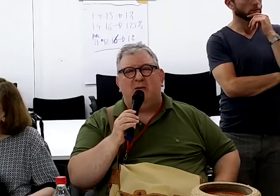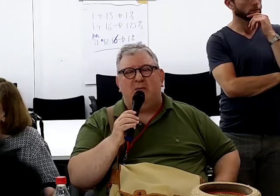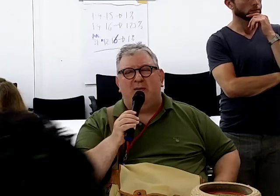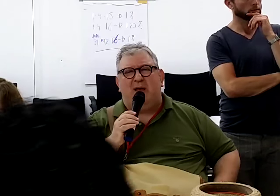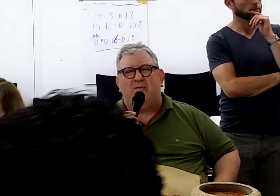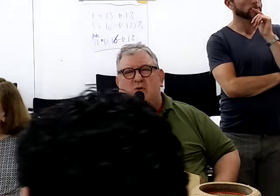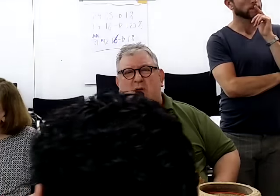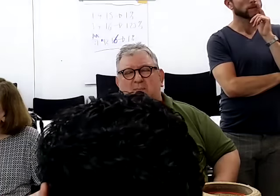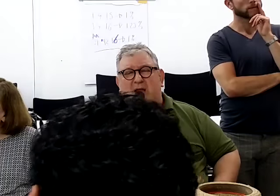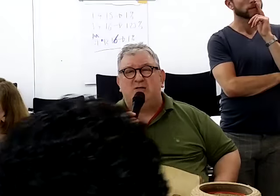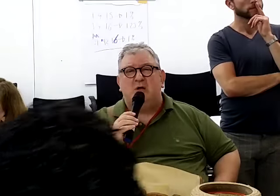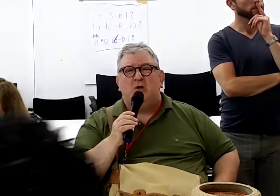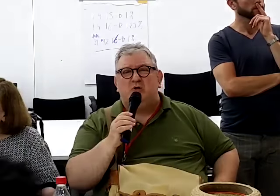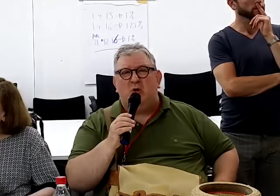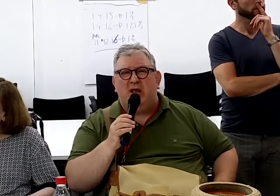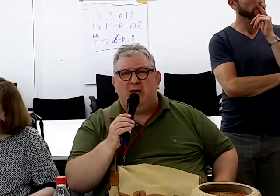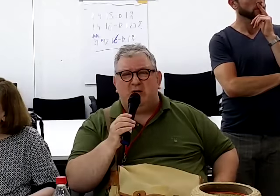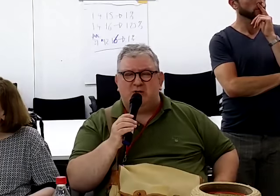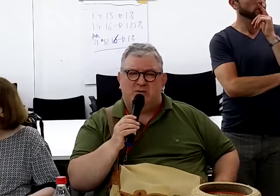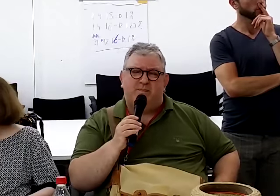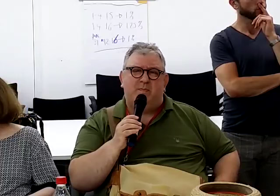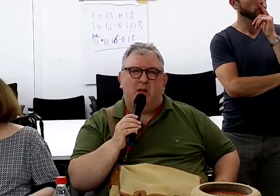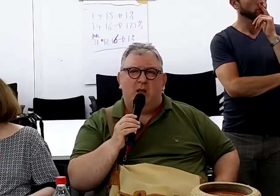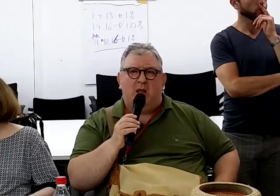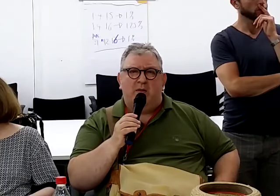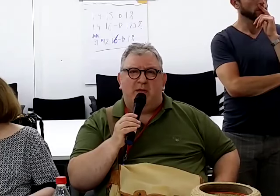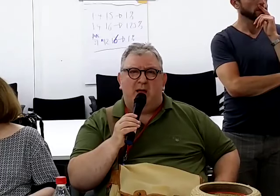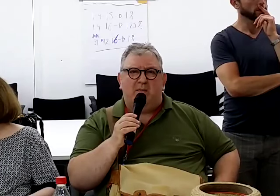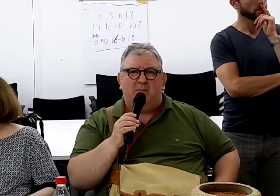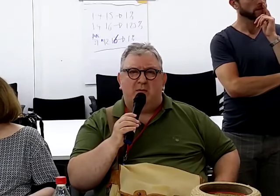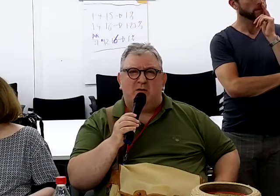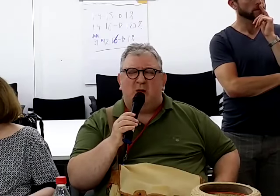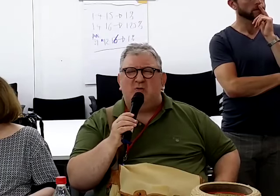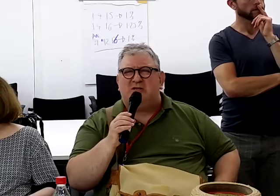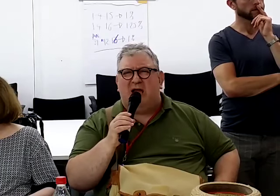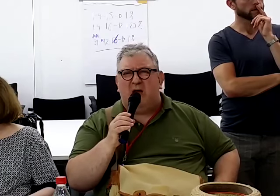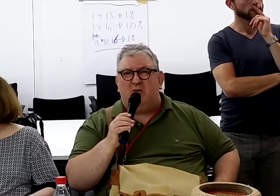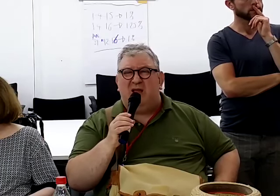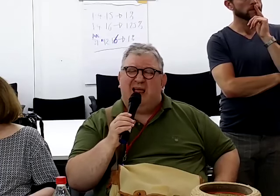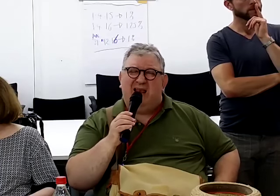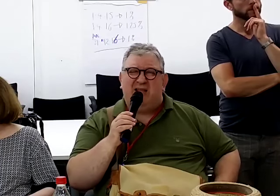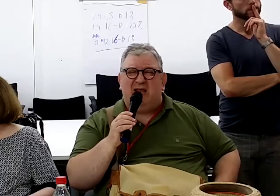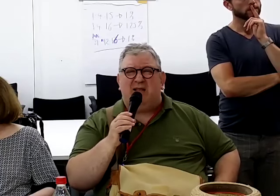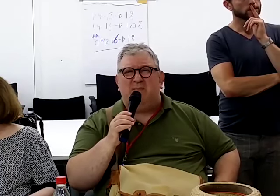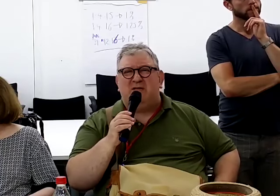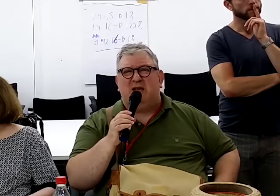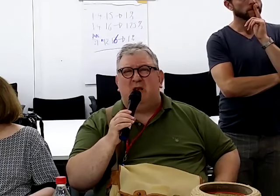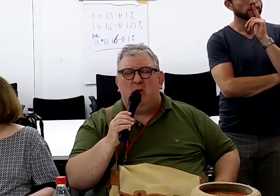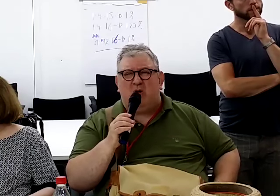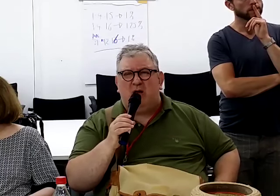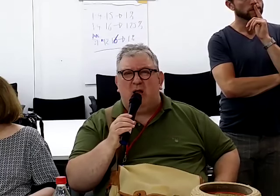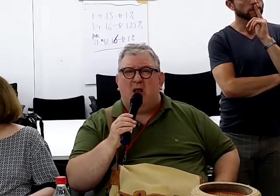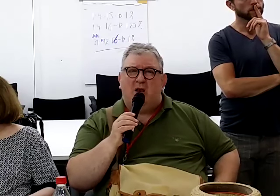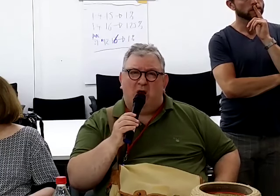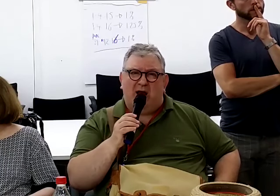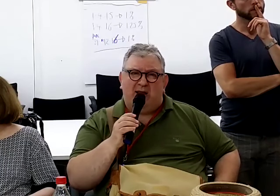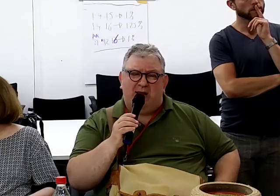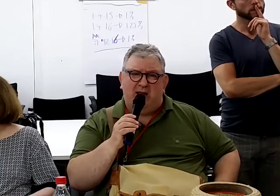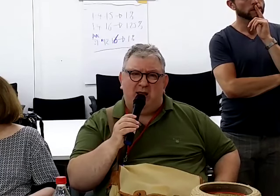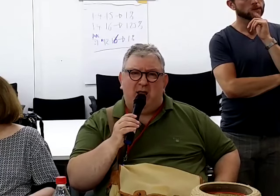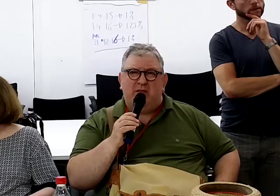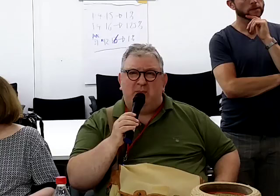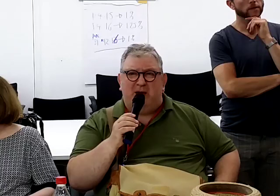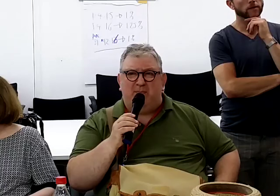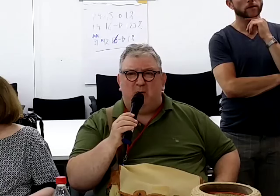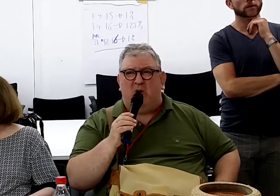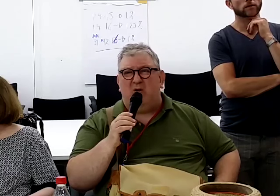And we now have two MPs, two leaders, that don't sound, and indeed don't particularly look